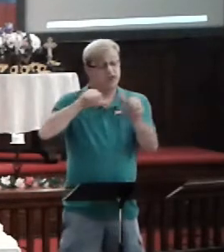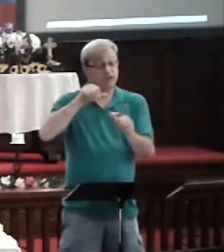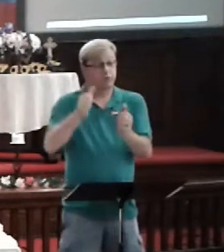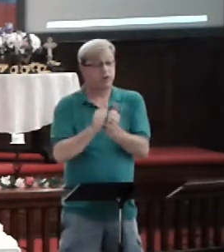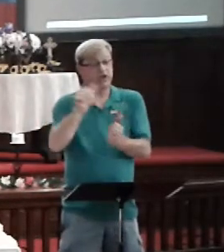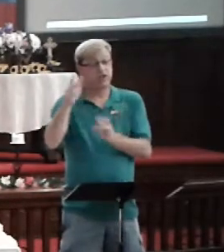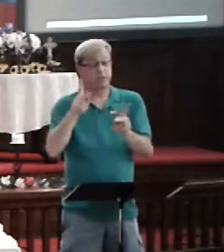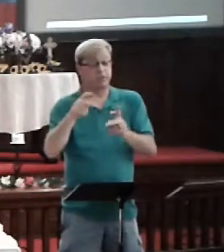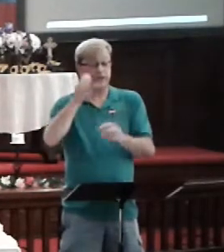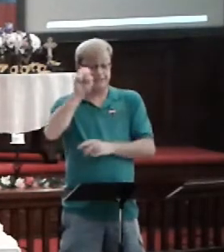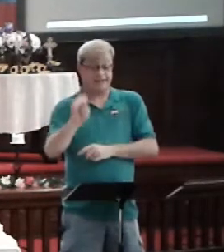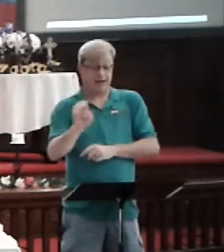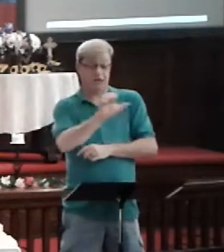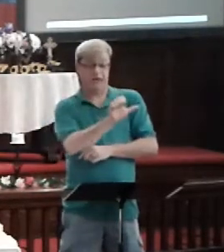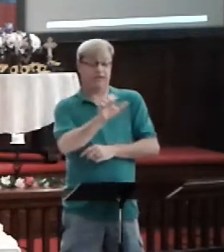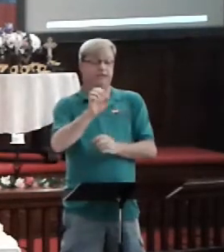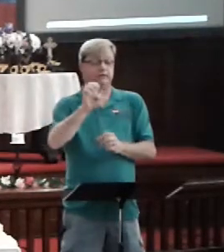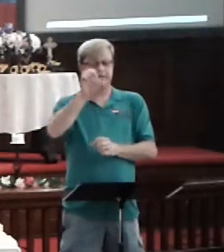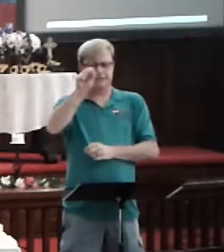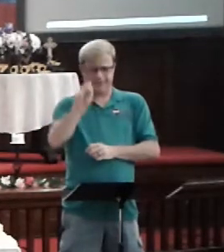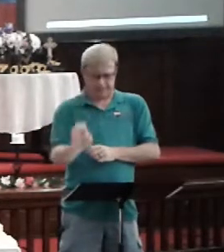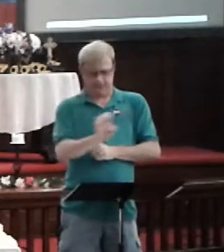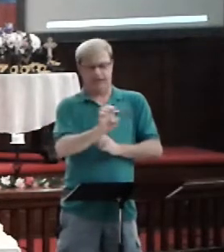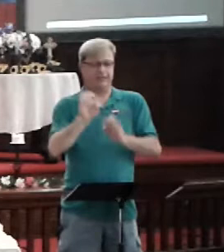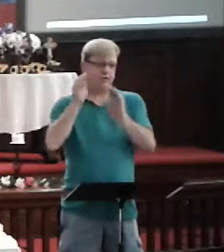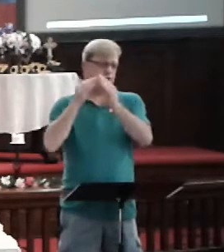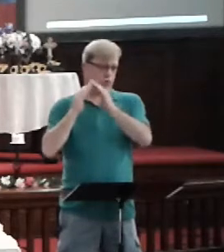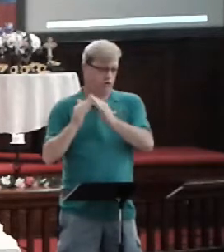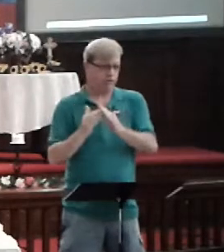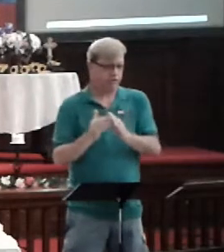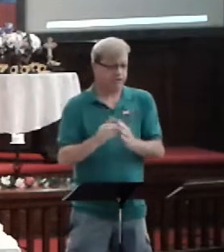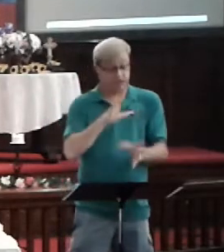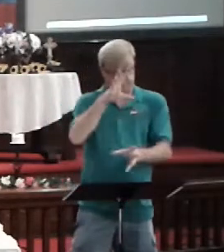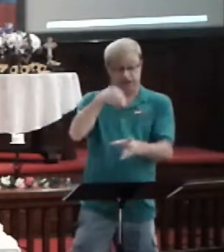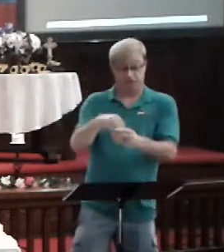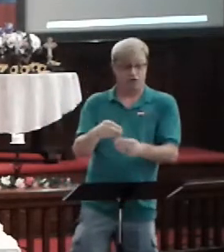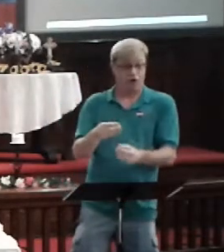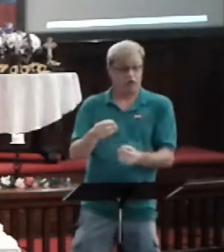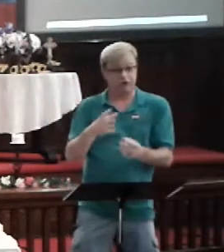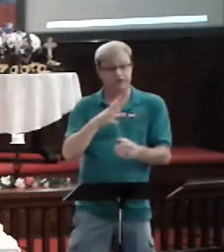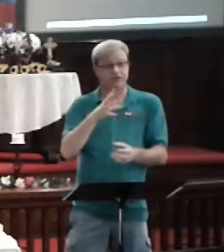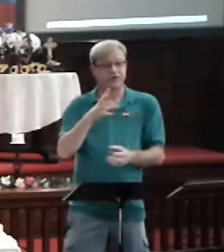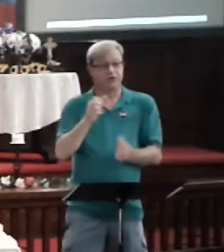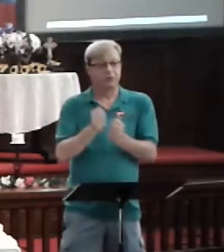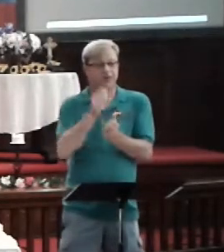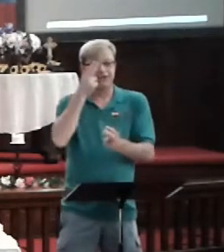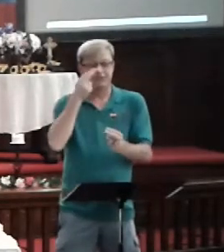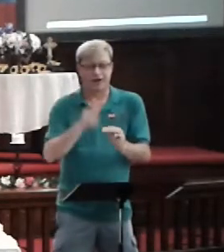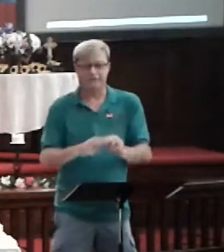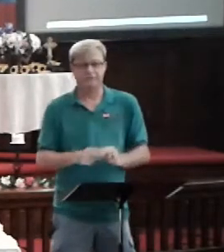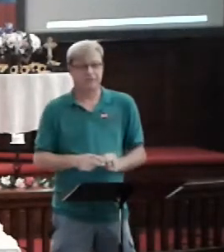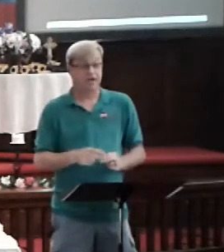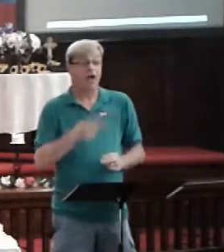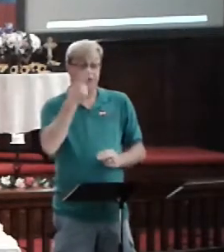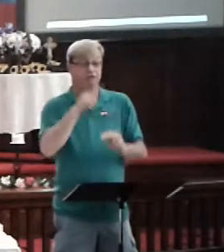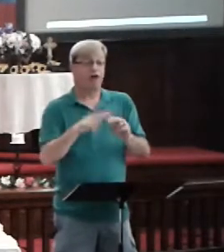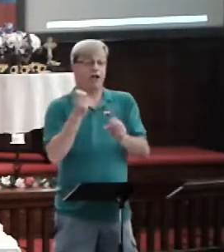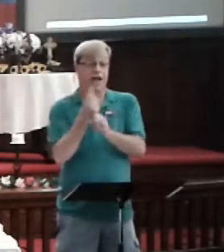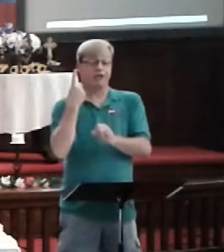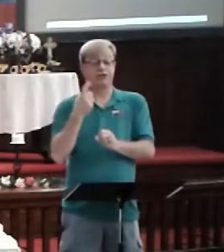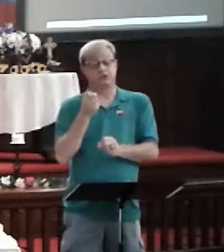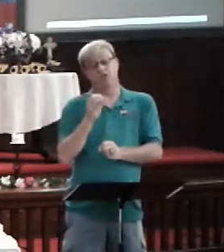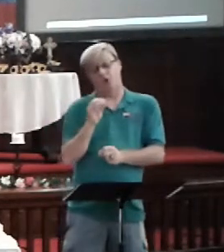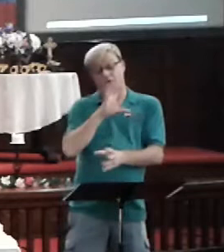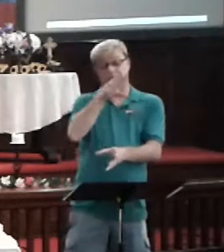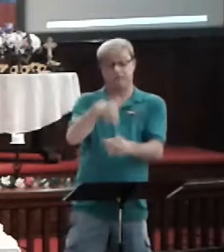community. Be sure to come out and take part in the fun. There's a lot of fun one last year. It was amazing. Please